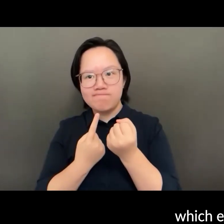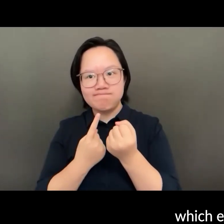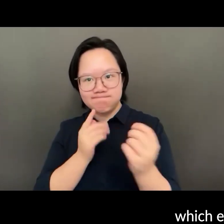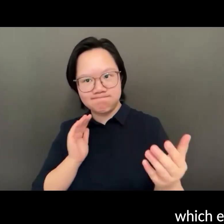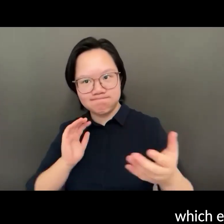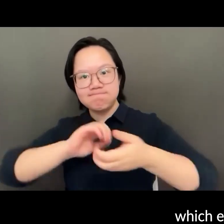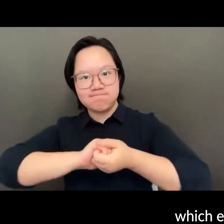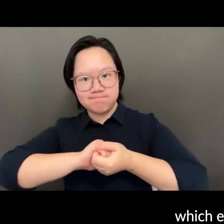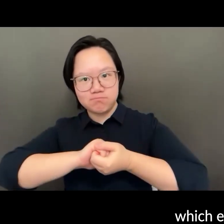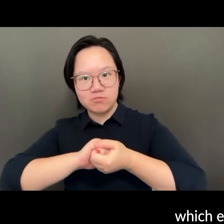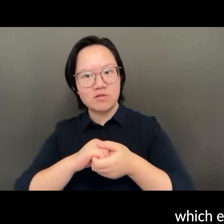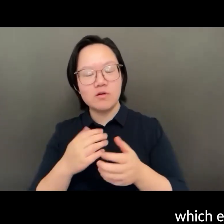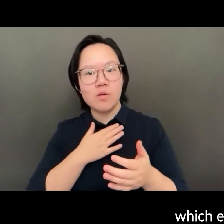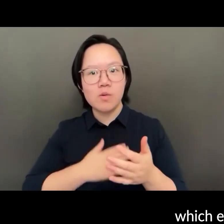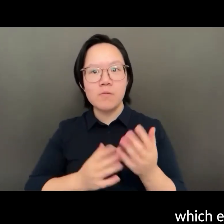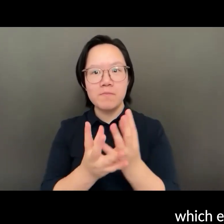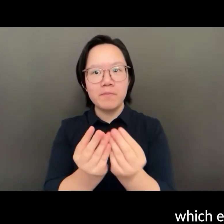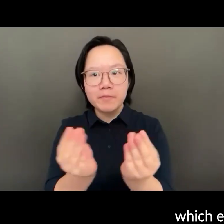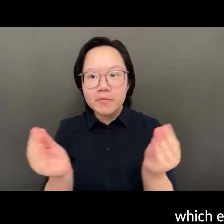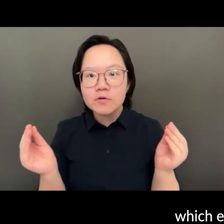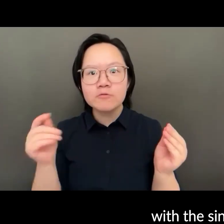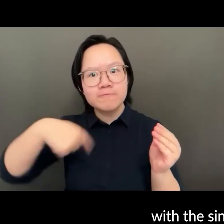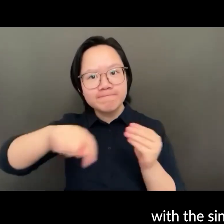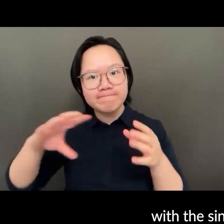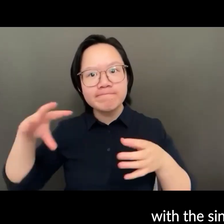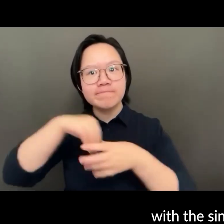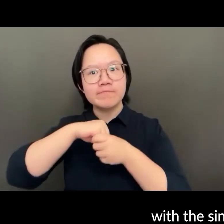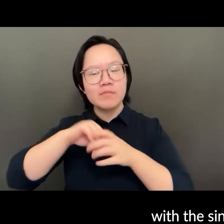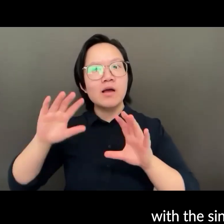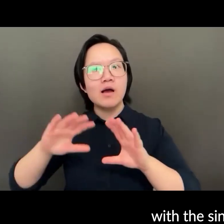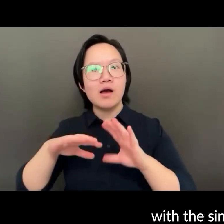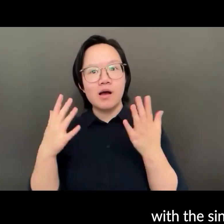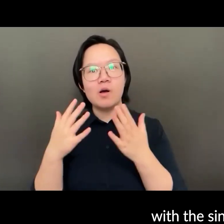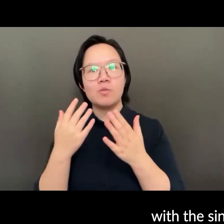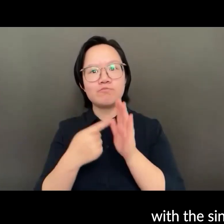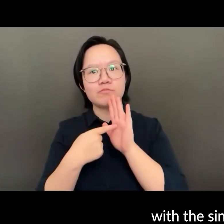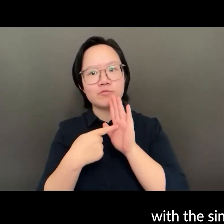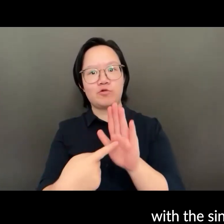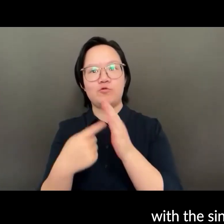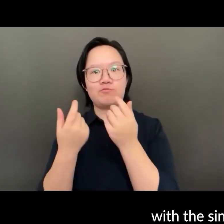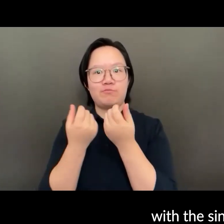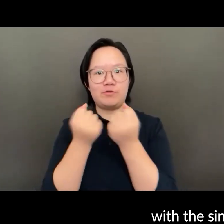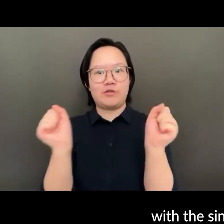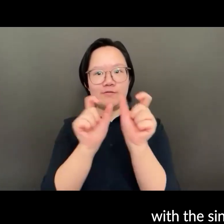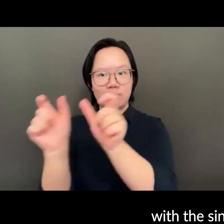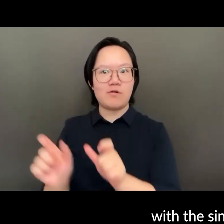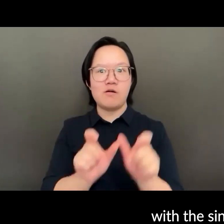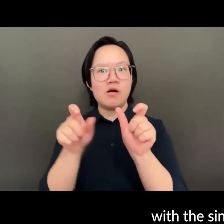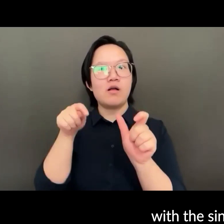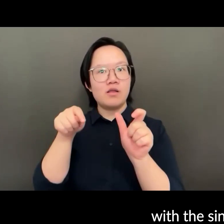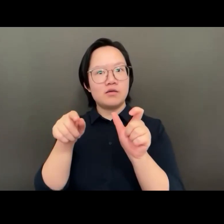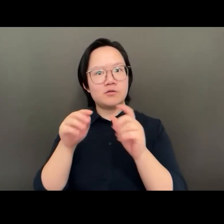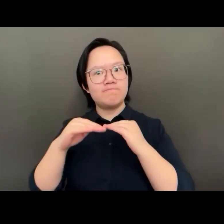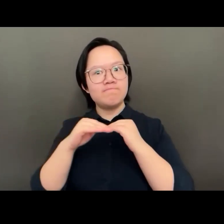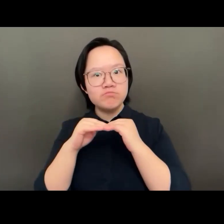which ensures that no child is left ever alone with a single staff members while working with